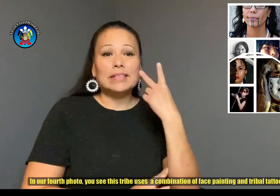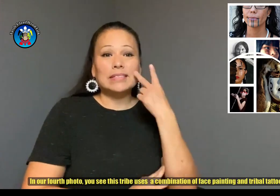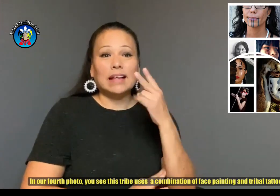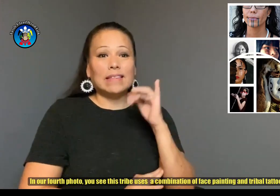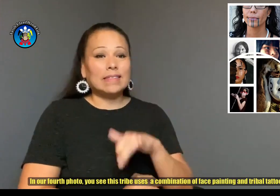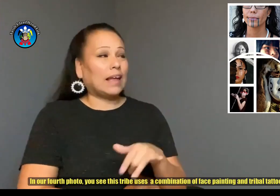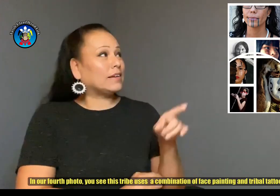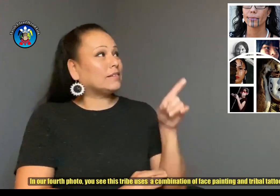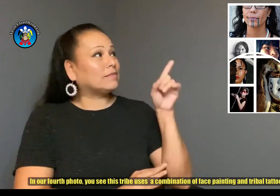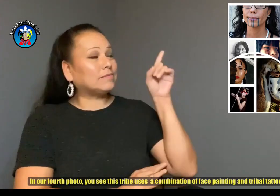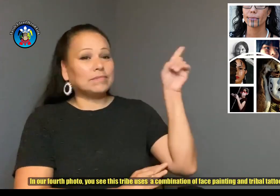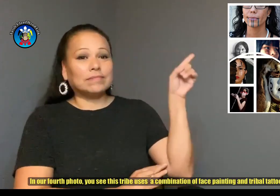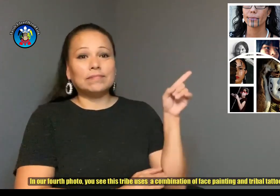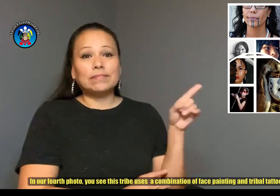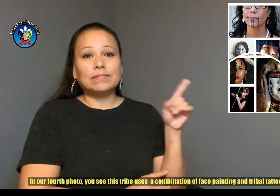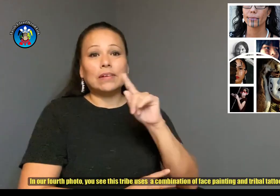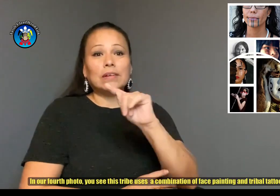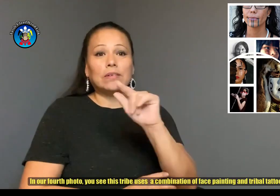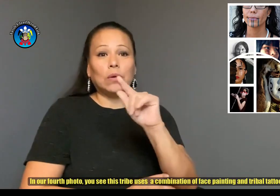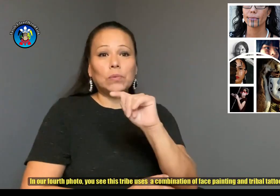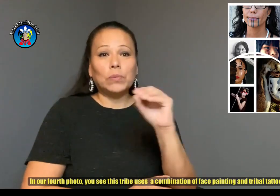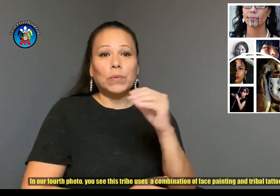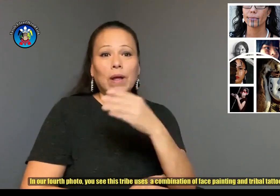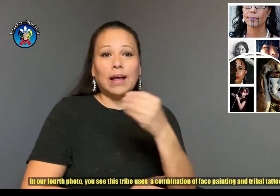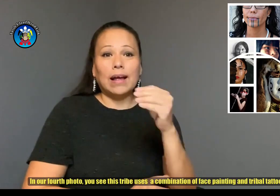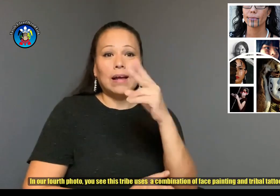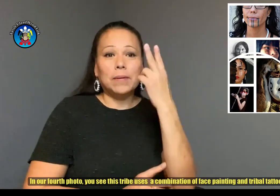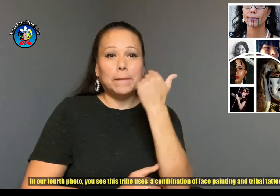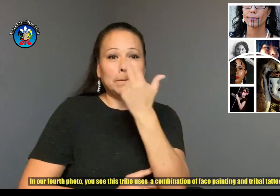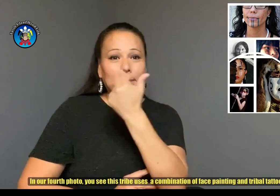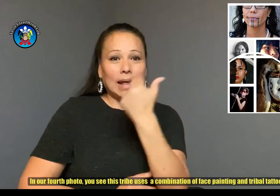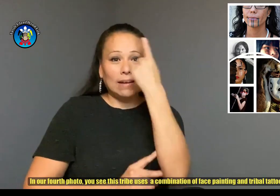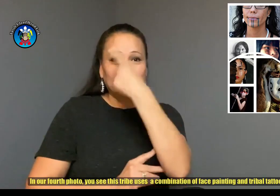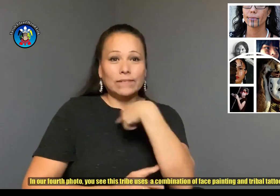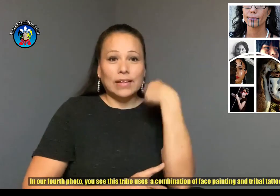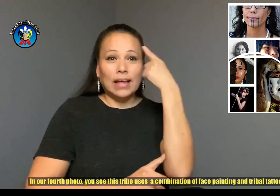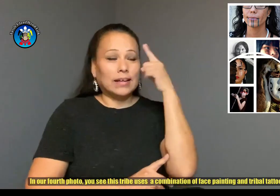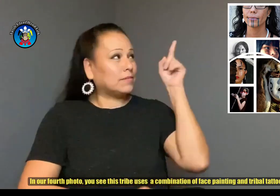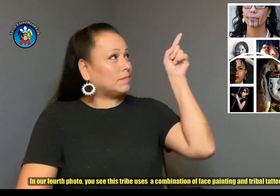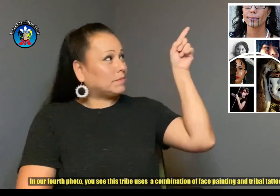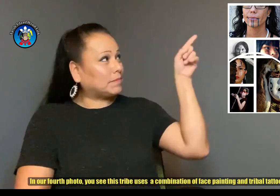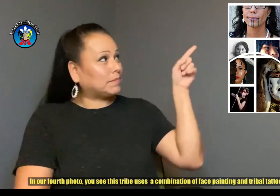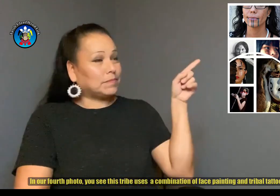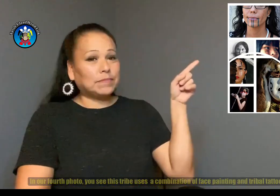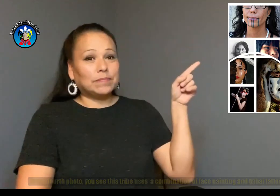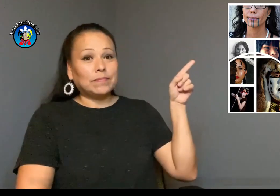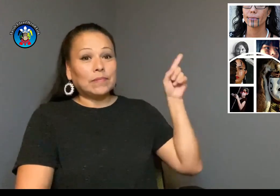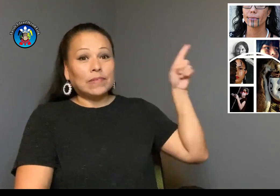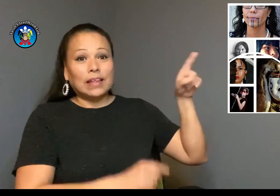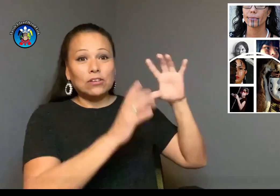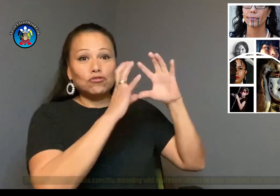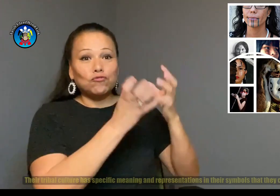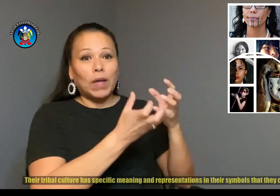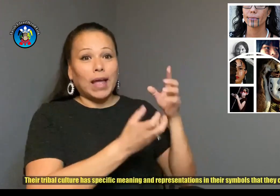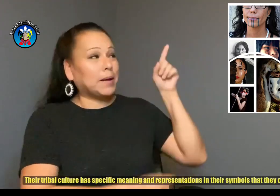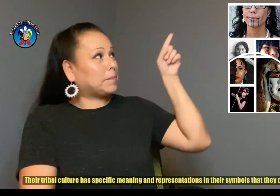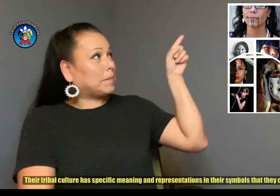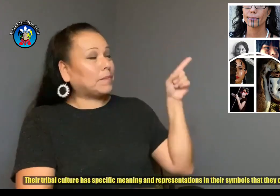In this photo, you'll see a tribe that actually uses a combination of both face painting and tribal tattoos. And in